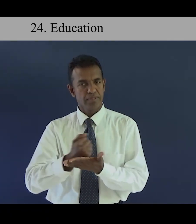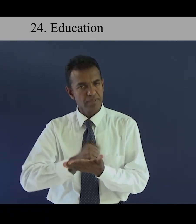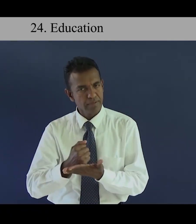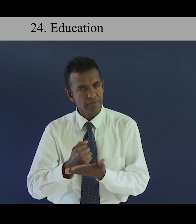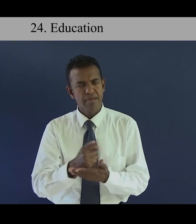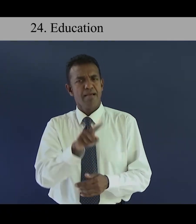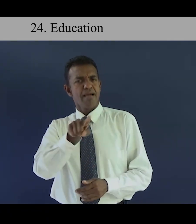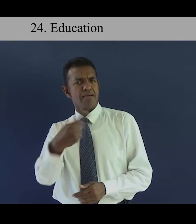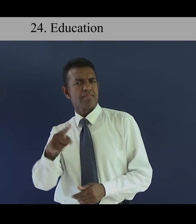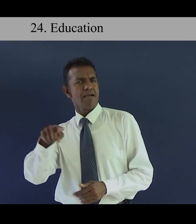needed.